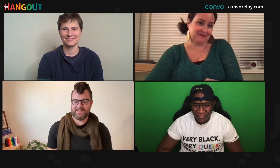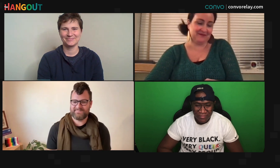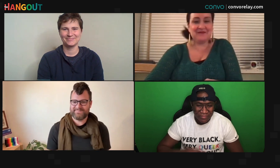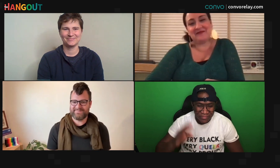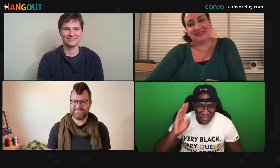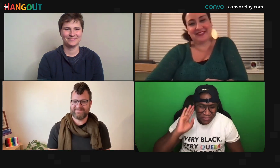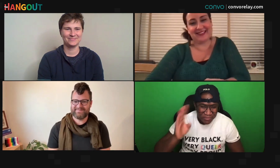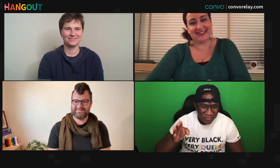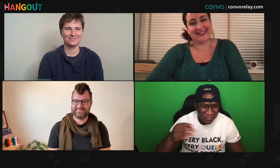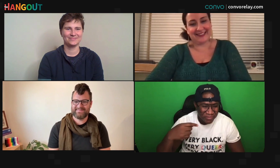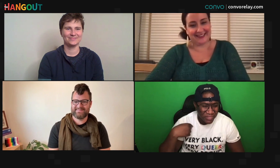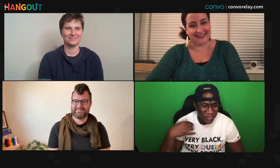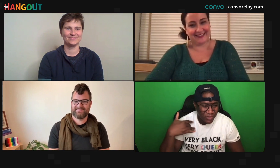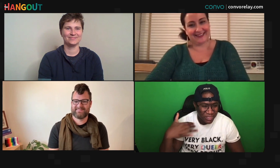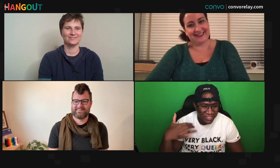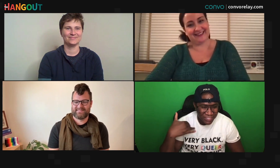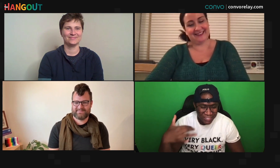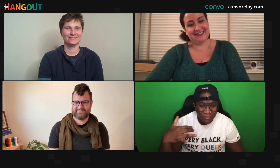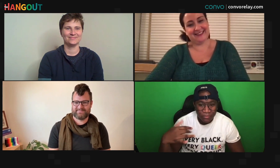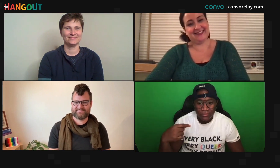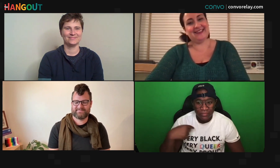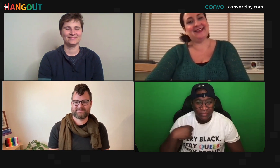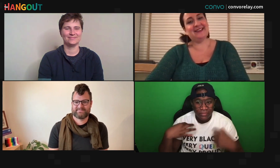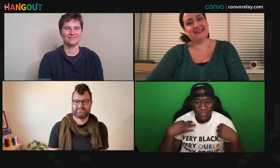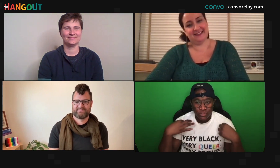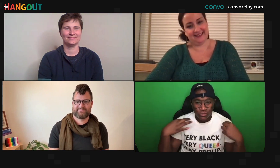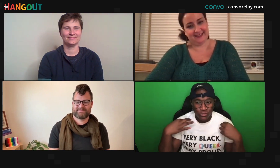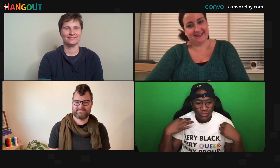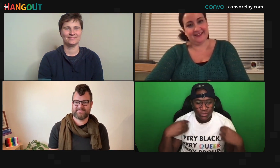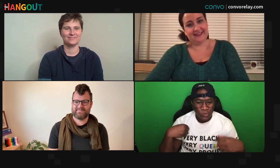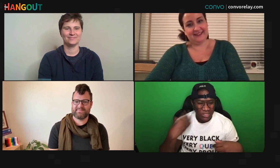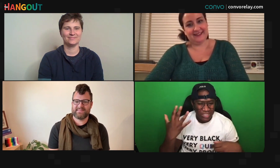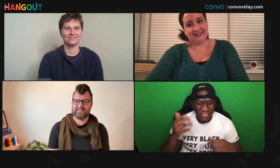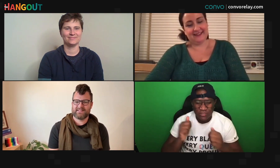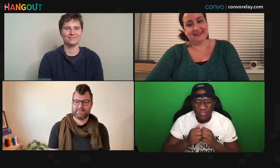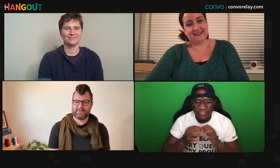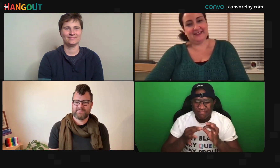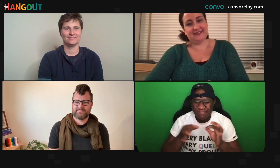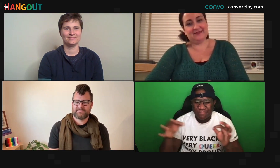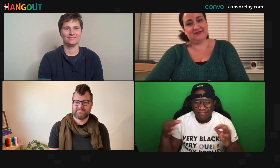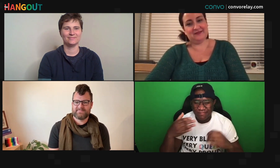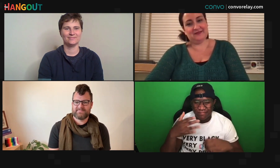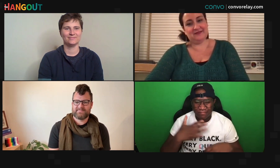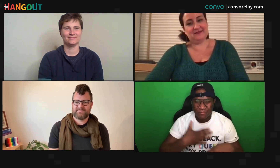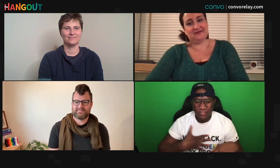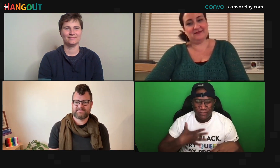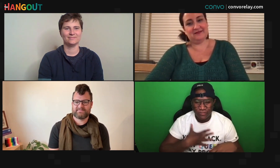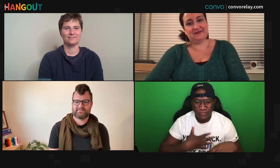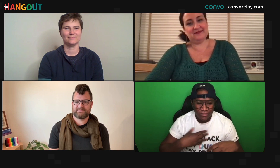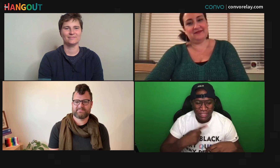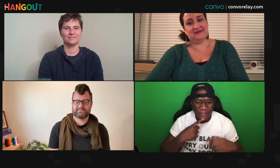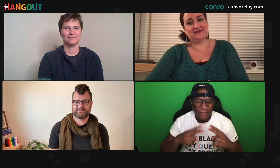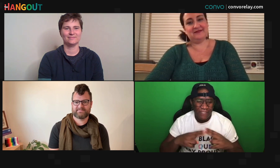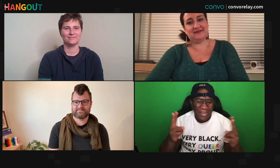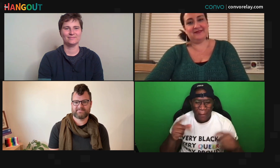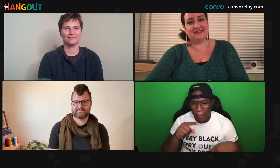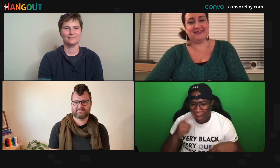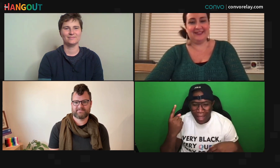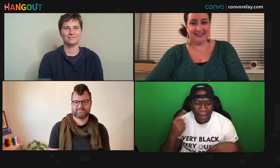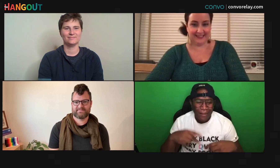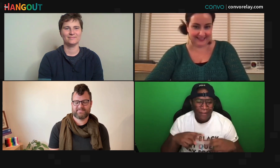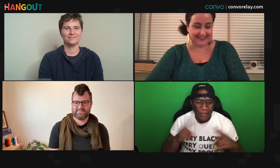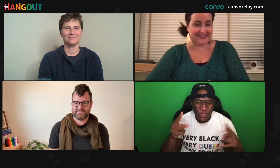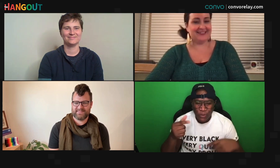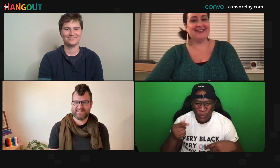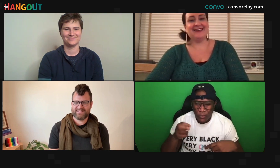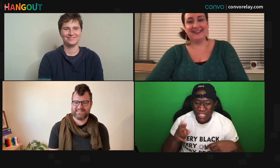t-shirt. And I also have, you can see books on the side and a bookshelf. Hi, I'm Victoria. I have a white shirt with some phrases on the